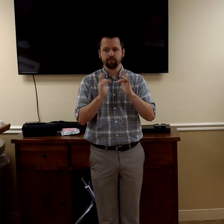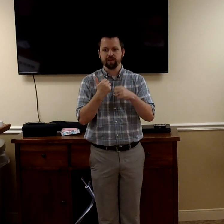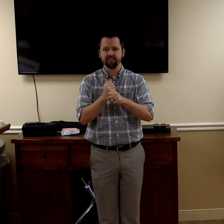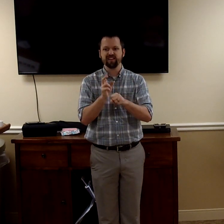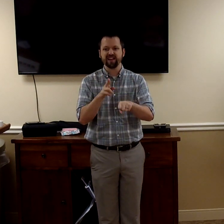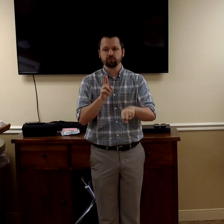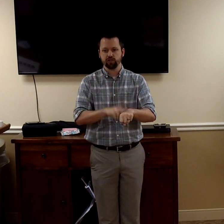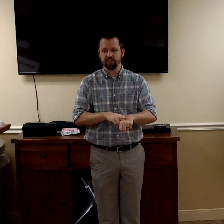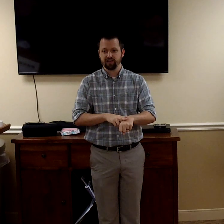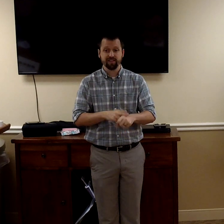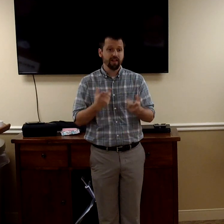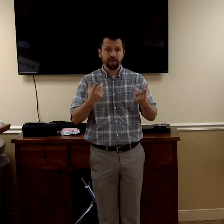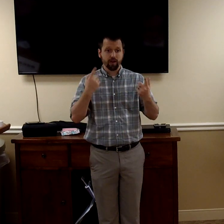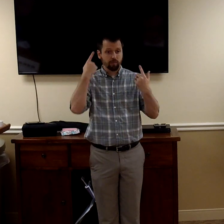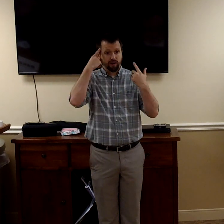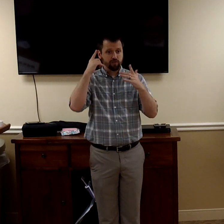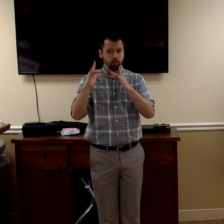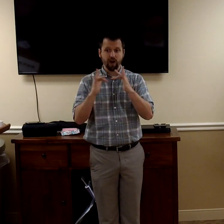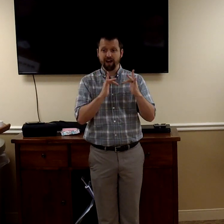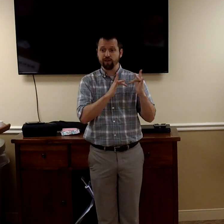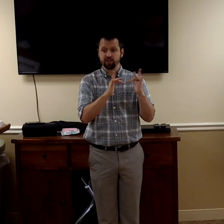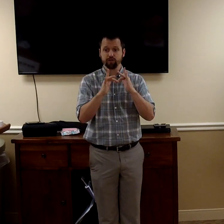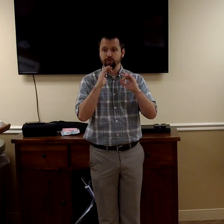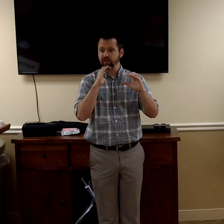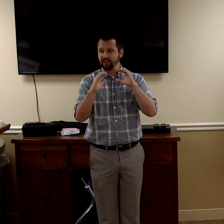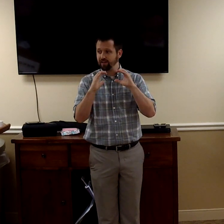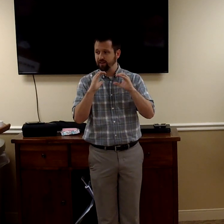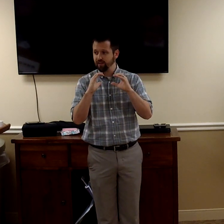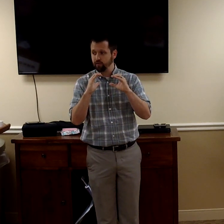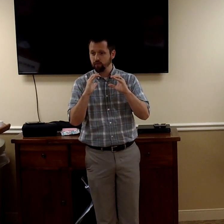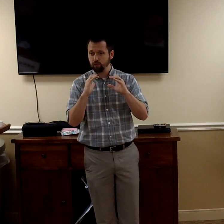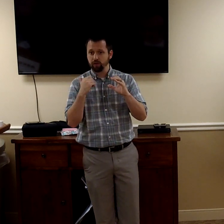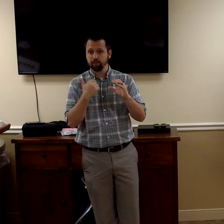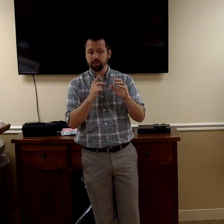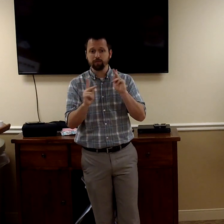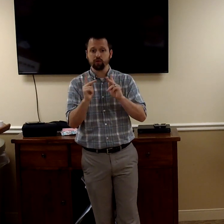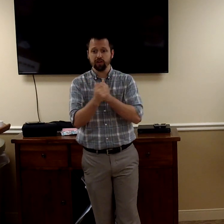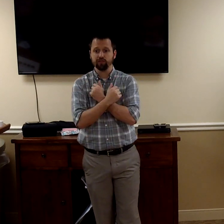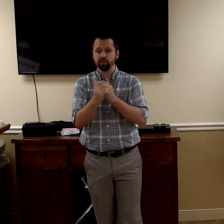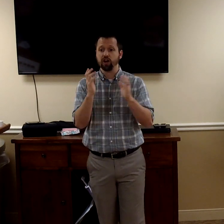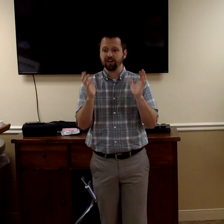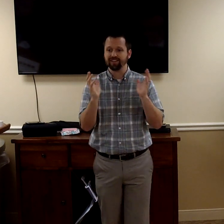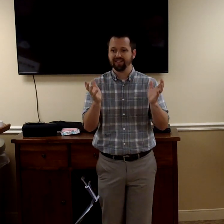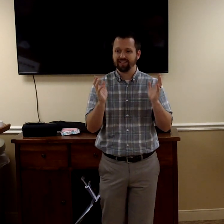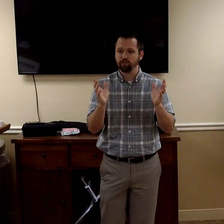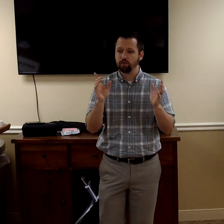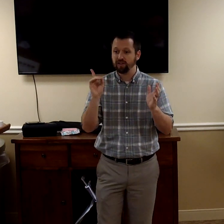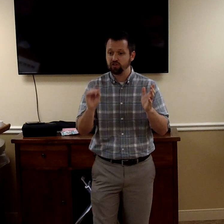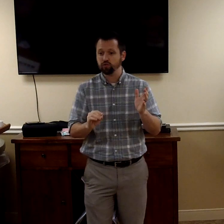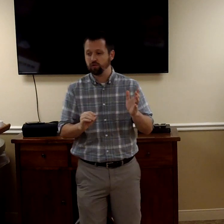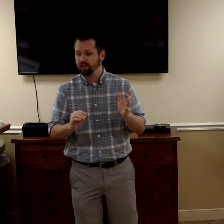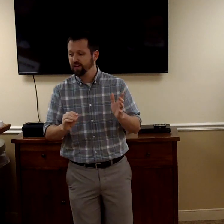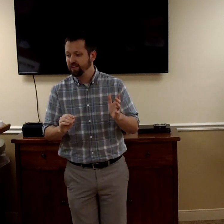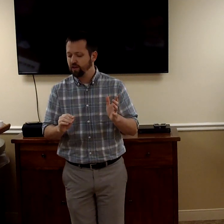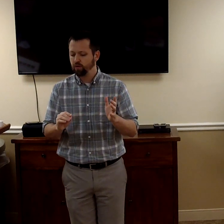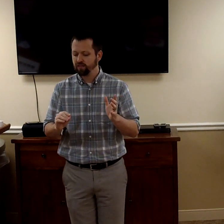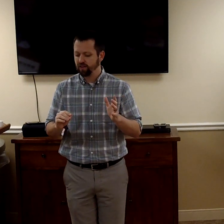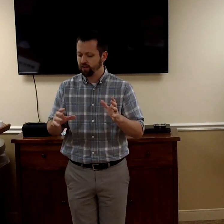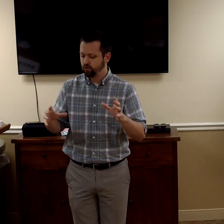makes naturally. Because our brains are wired to communicate. Like, people love to talk. Like, that's what we do. There was like a group